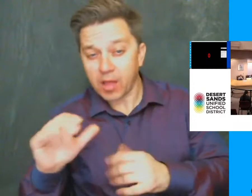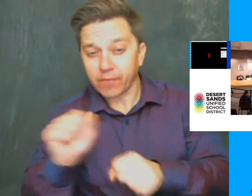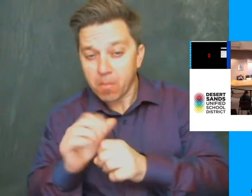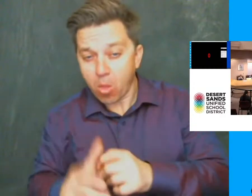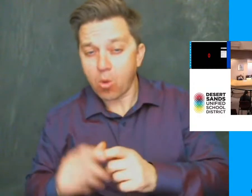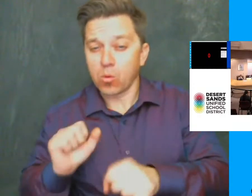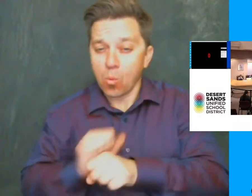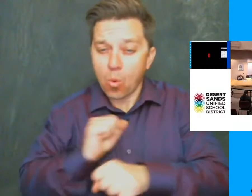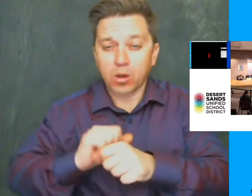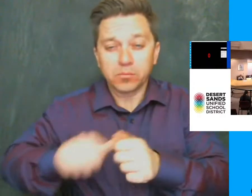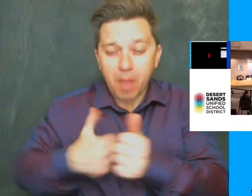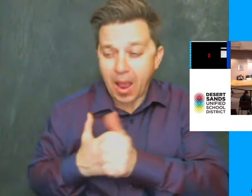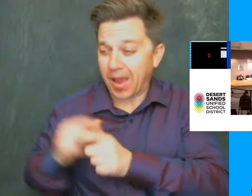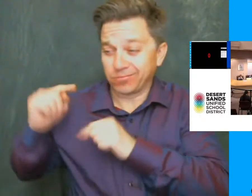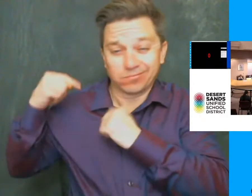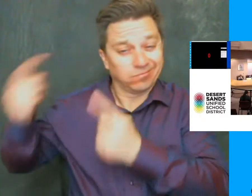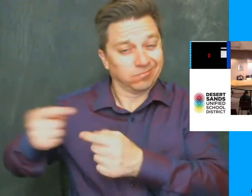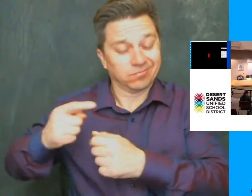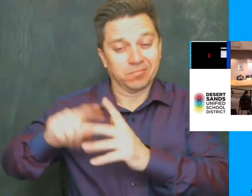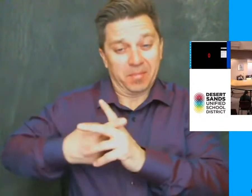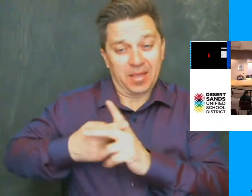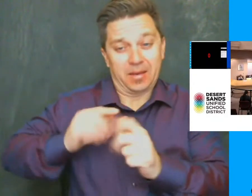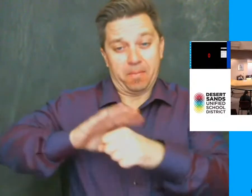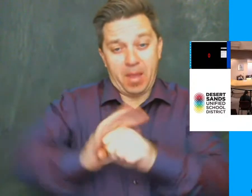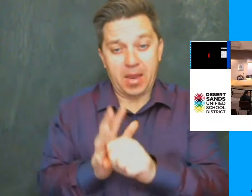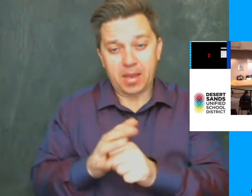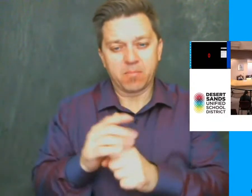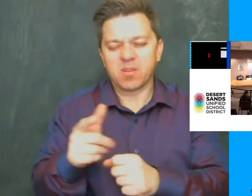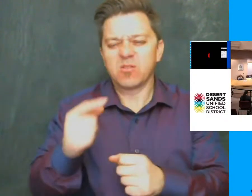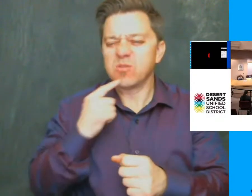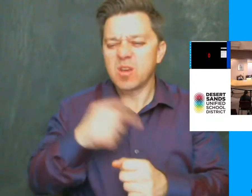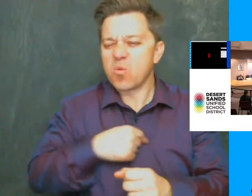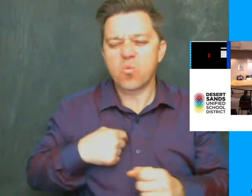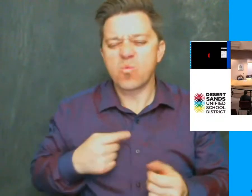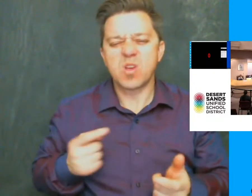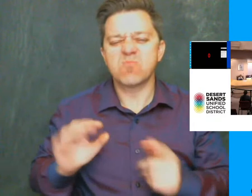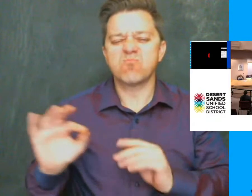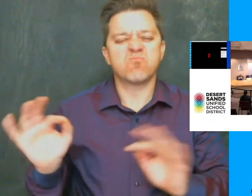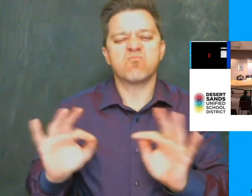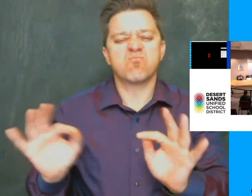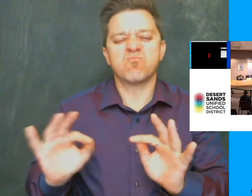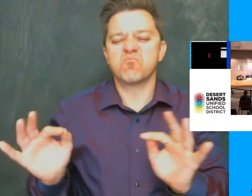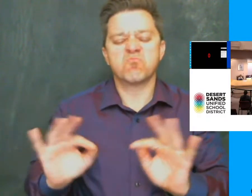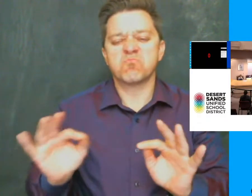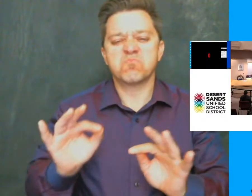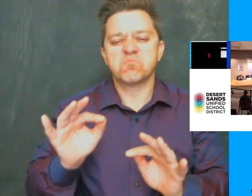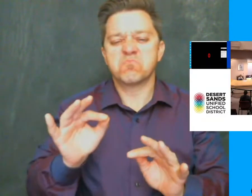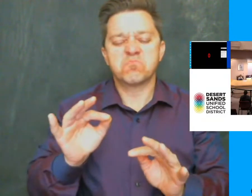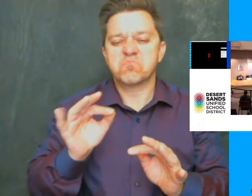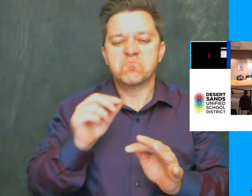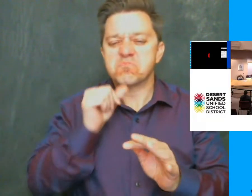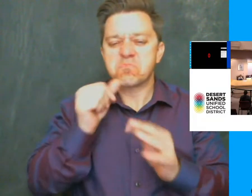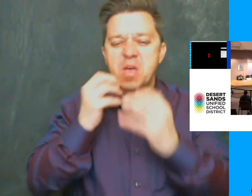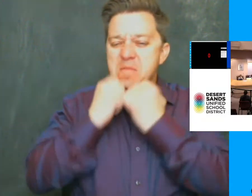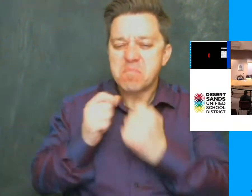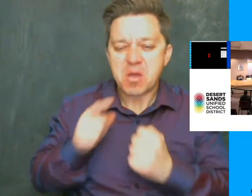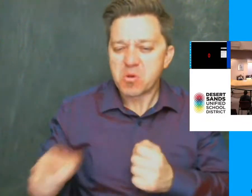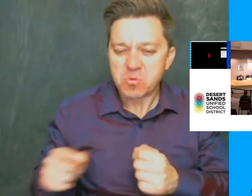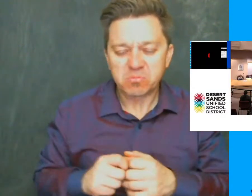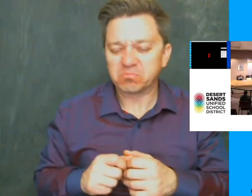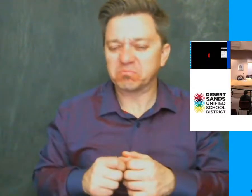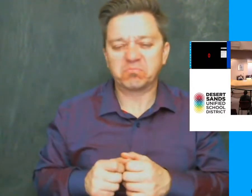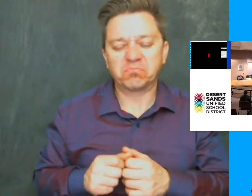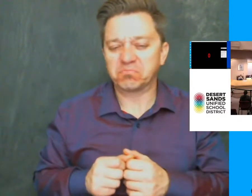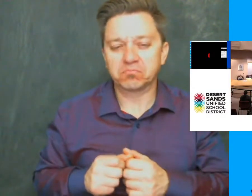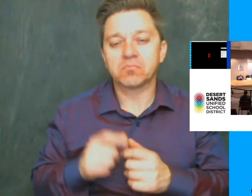working behind the scenes since the beginning of the pandemic is, we don't matter. Thank you. But yet you are the backbones to the district. But